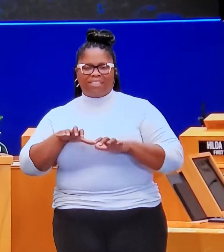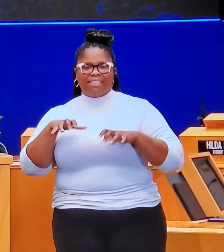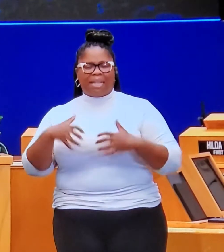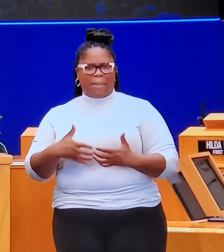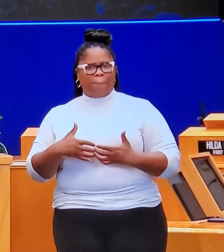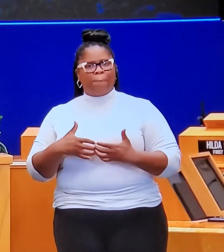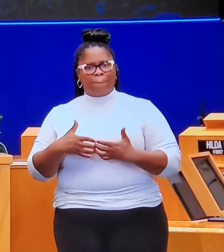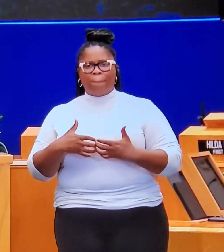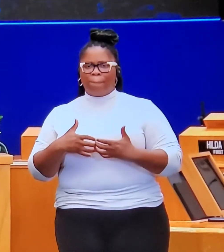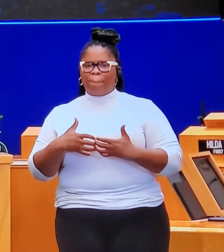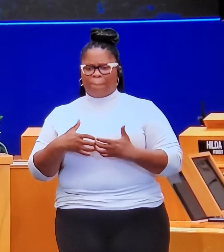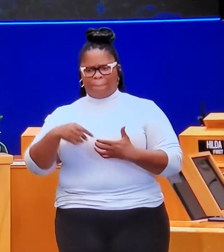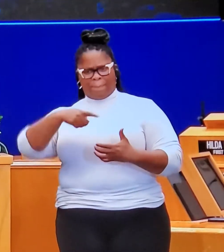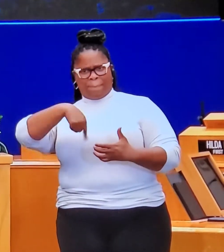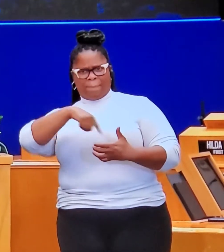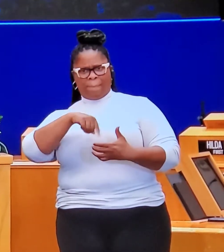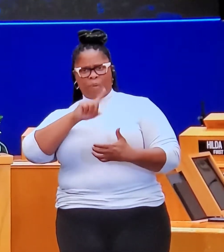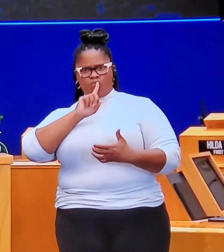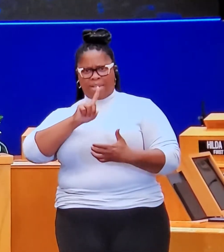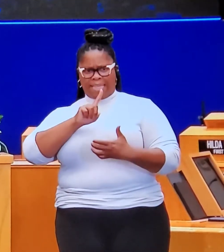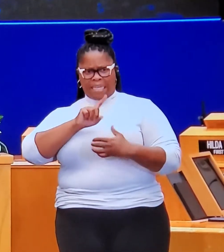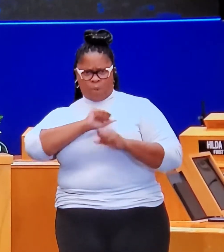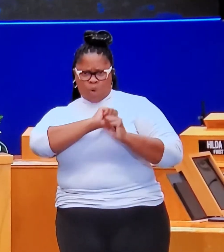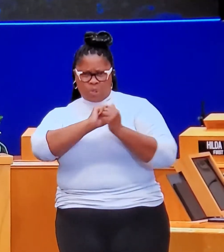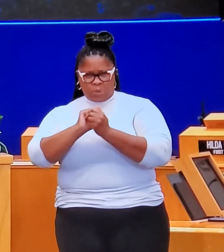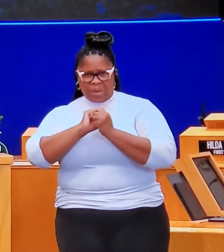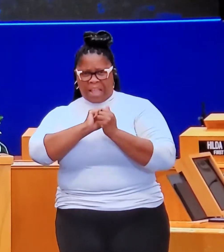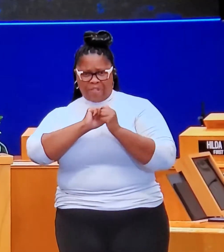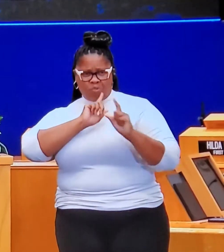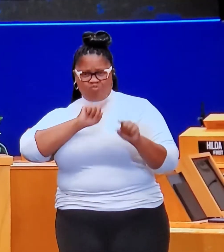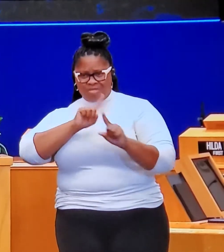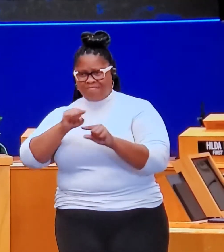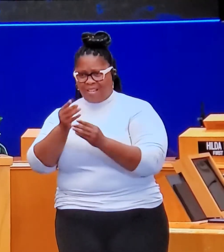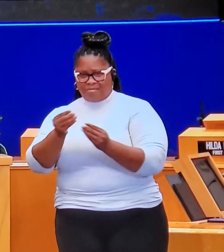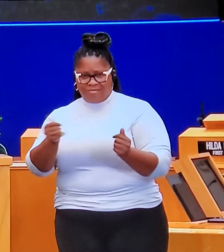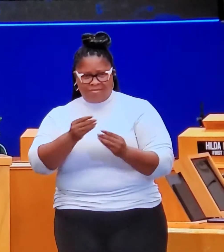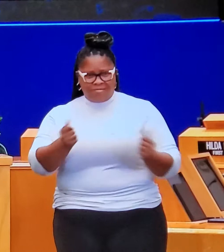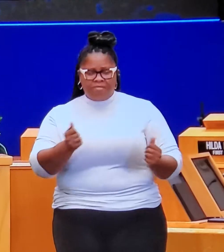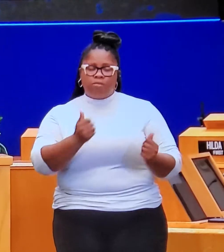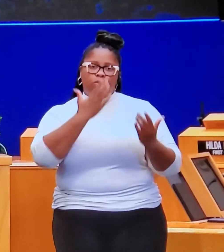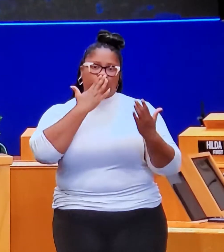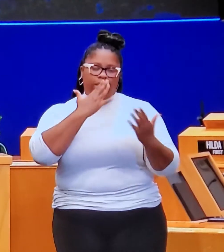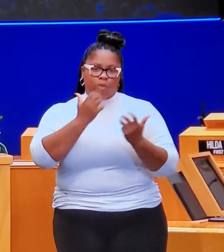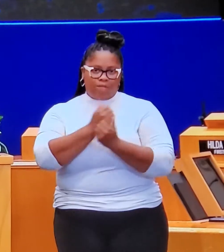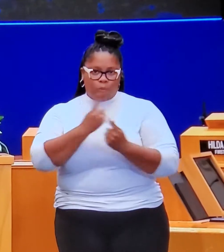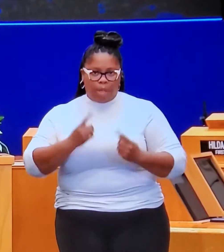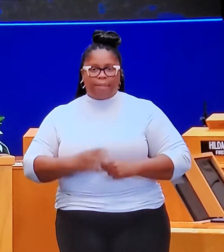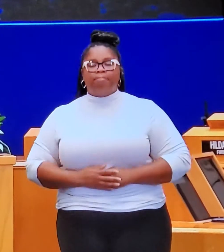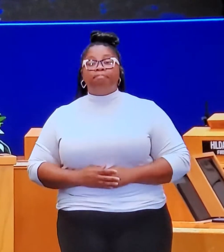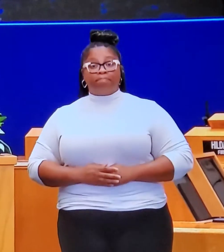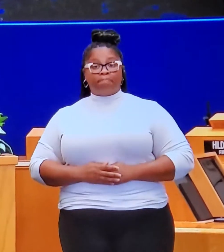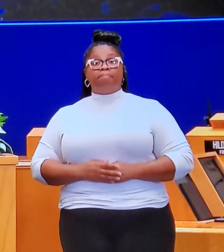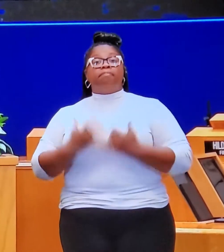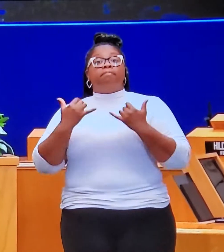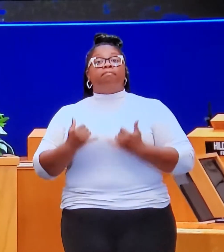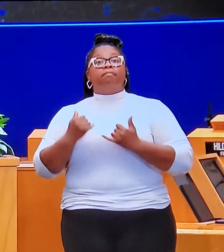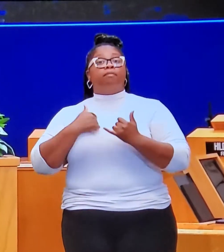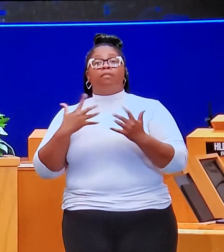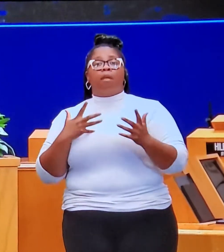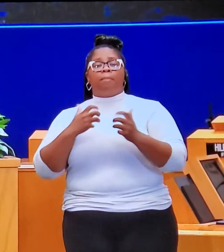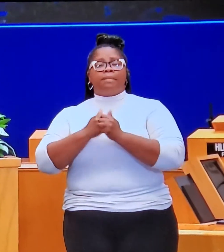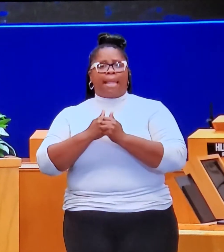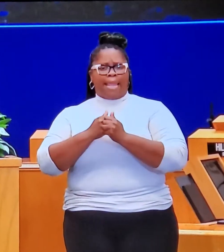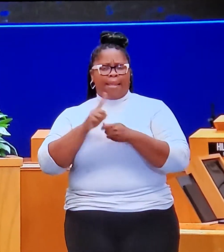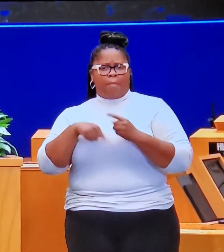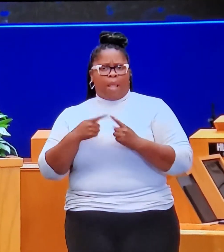really is responding in a coordinated and collaborative fashion. So thanks to everyone. I want to update you again on